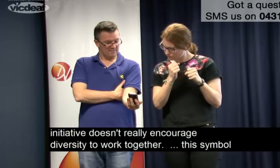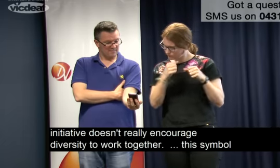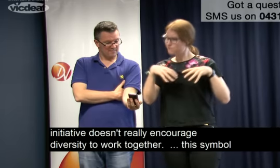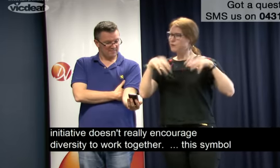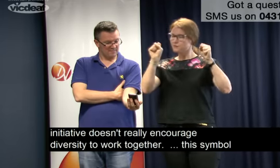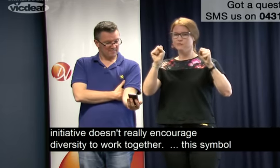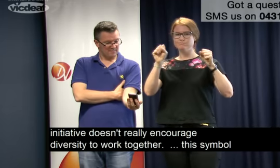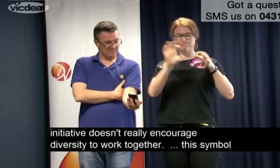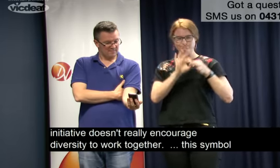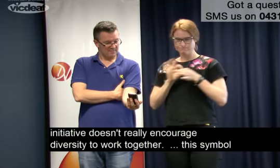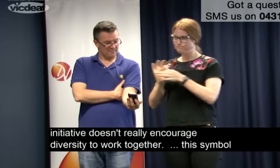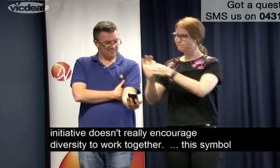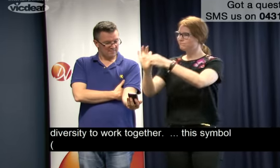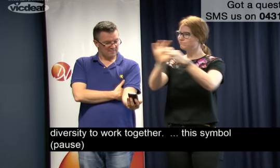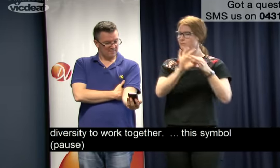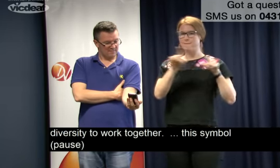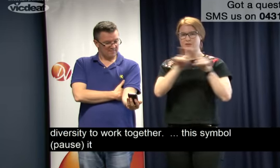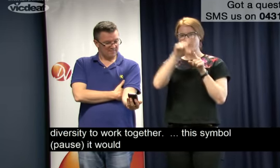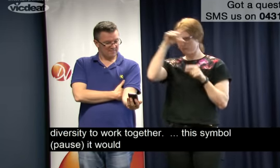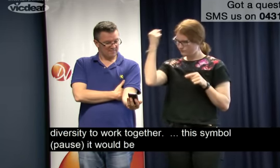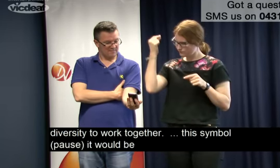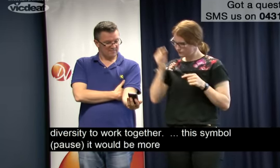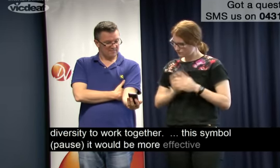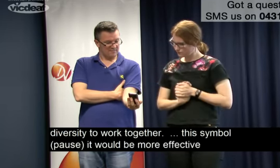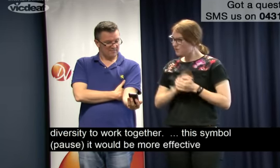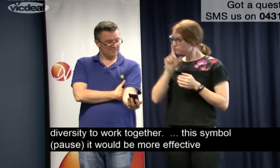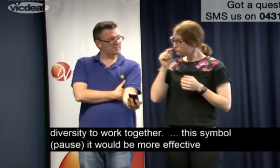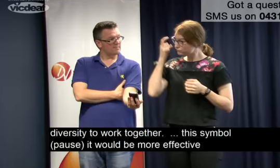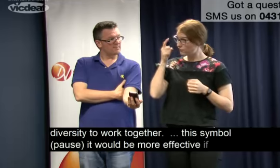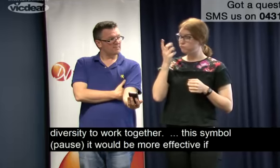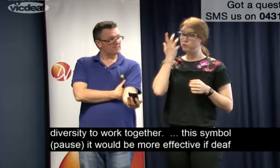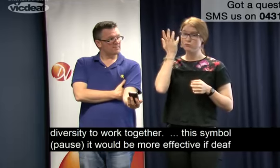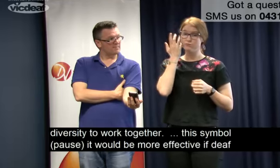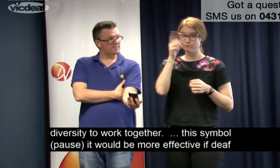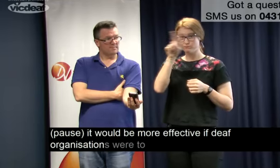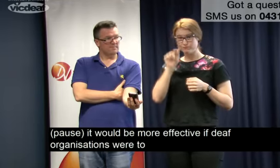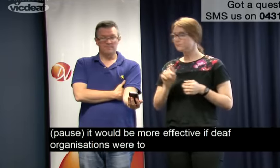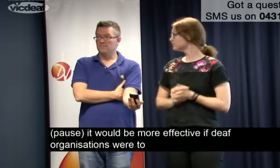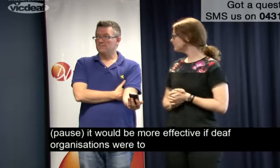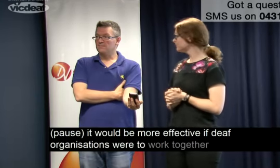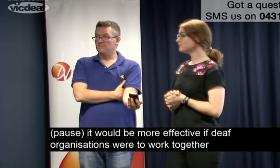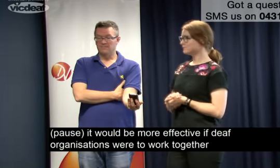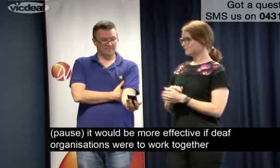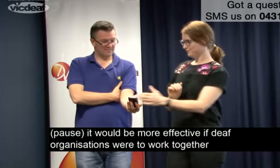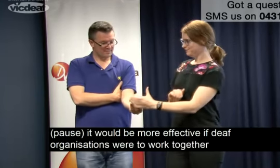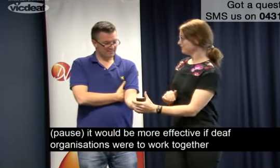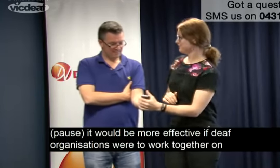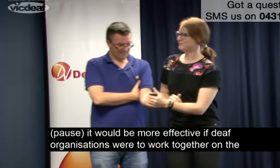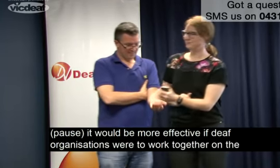it'd be more effective if deaf organisations were to work together on the same goal. So maybe that's something that you could work